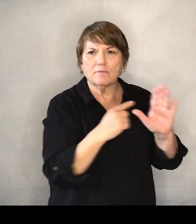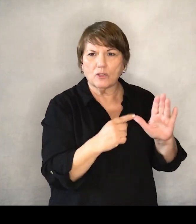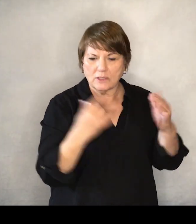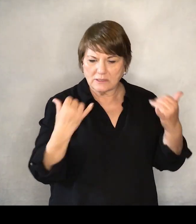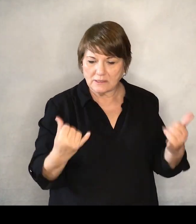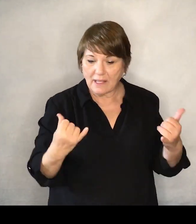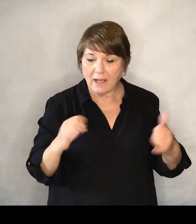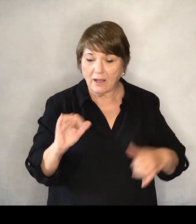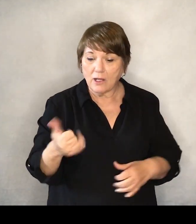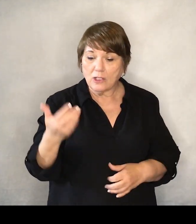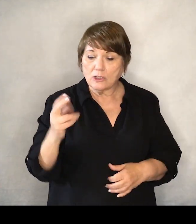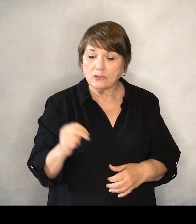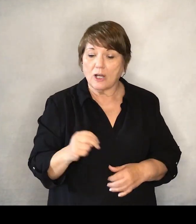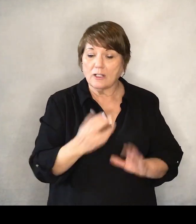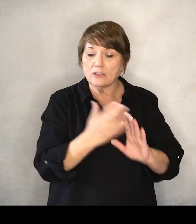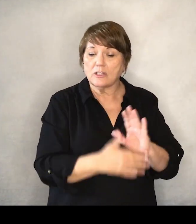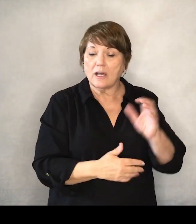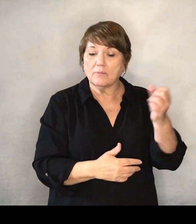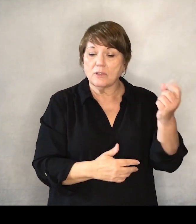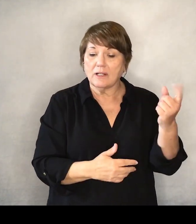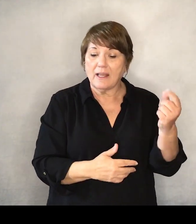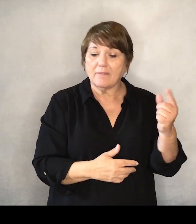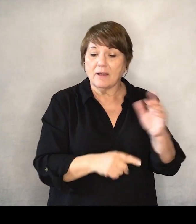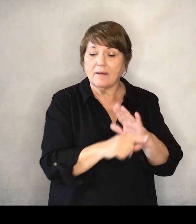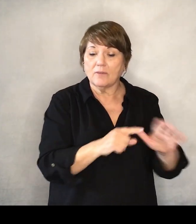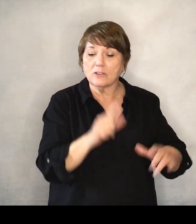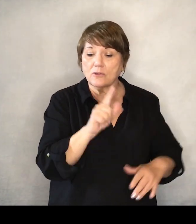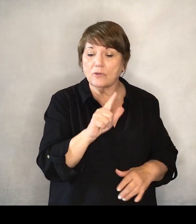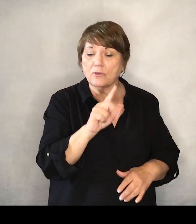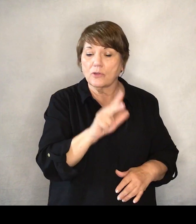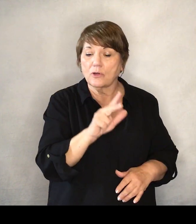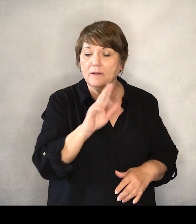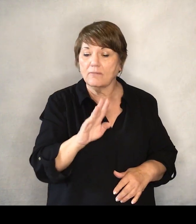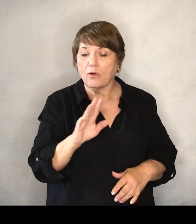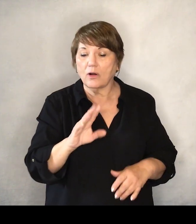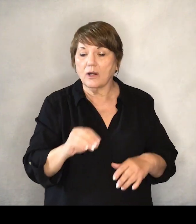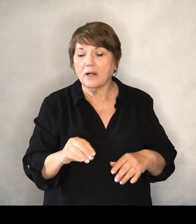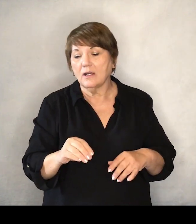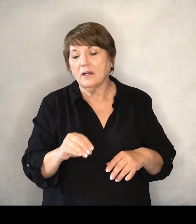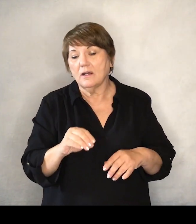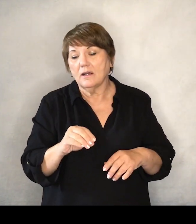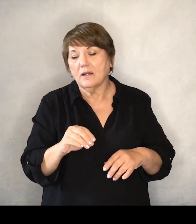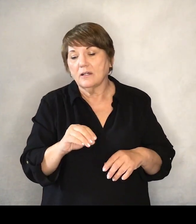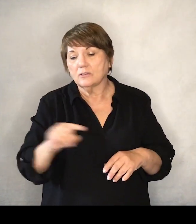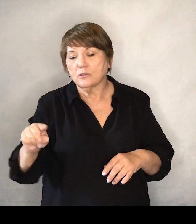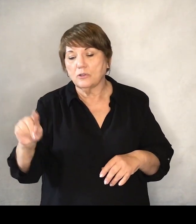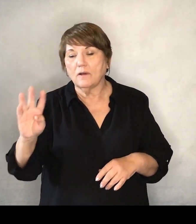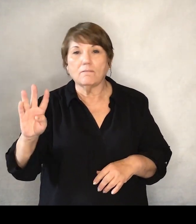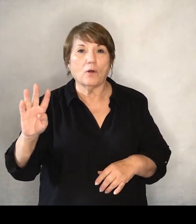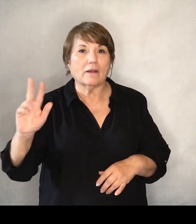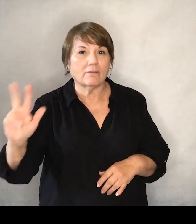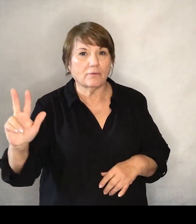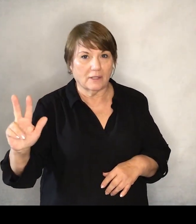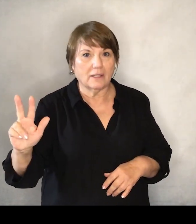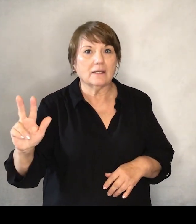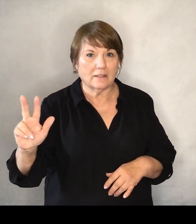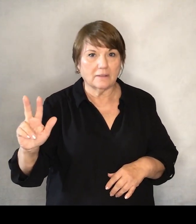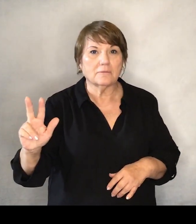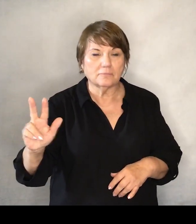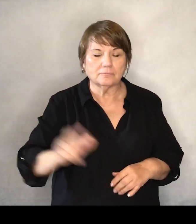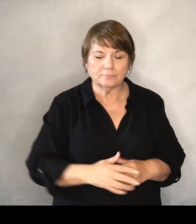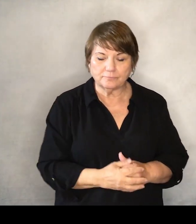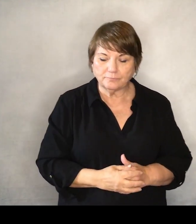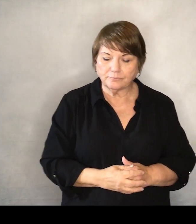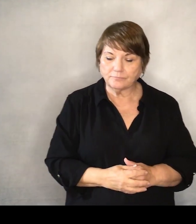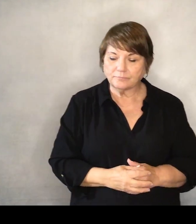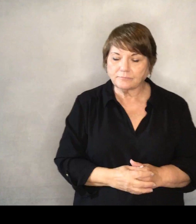look at the importance of this miracle and its bookends. It comes to us from the Gospel of John, chapter 11, verses 34